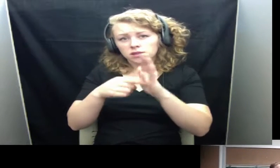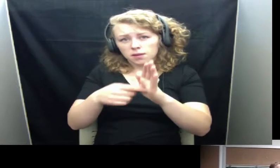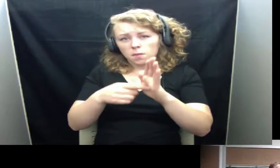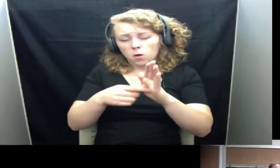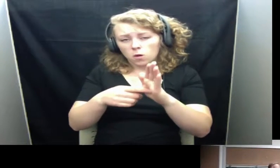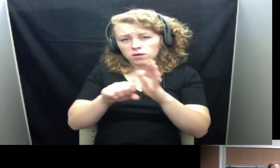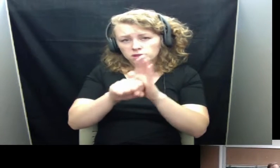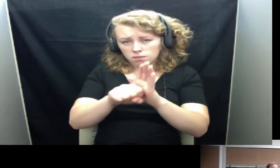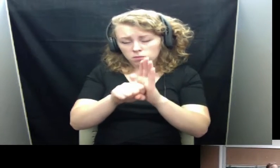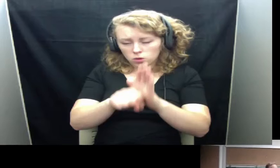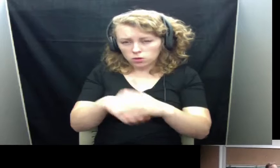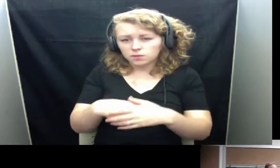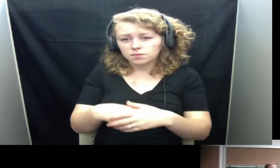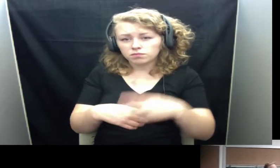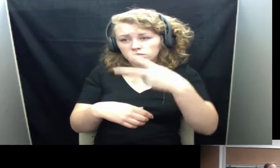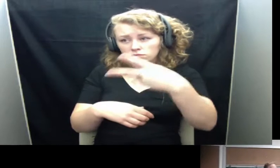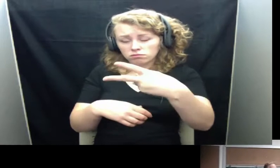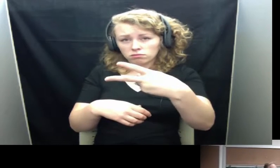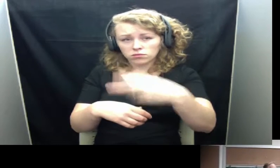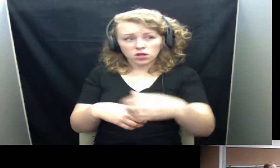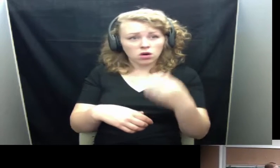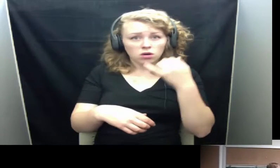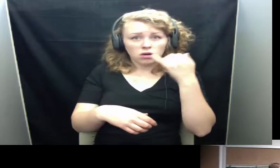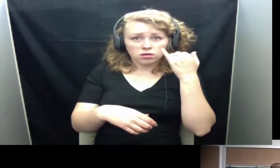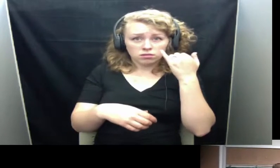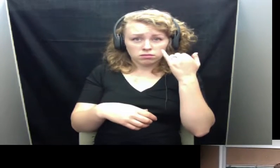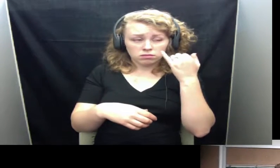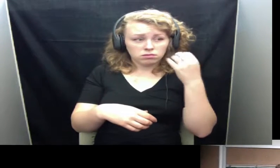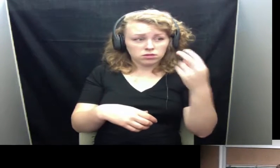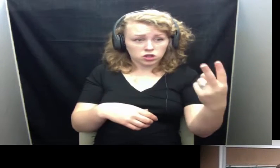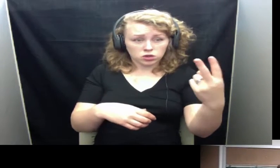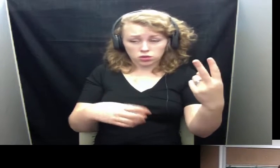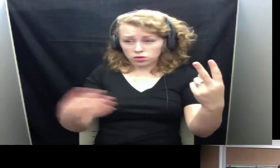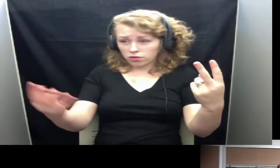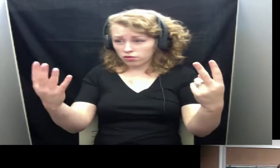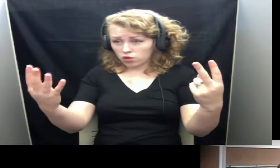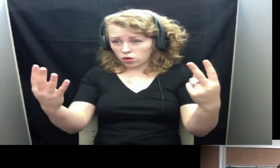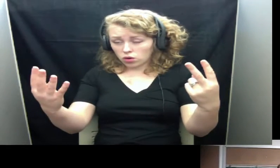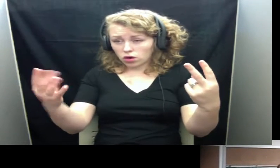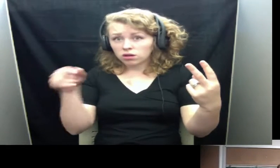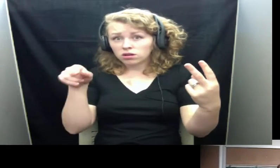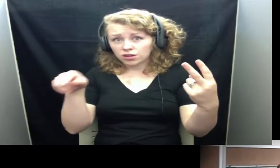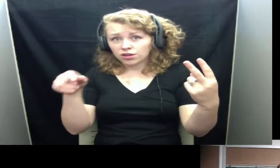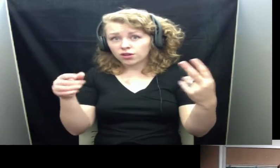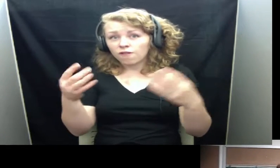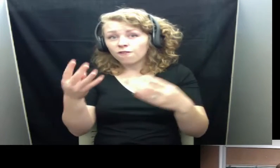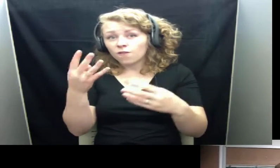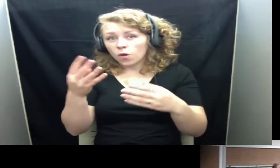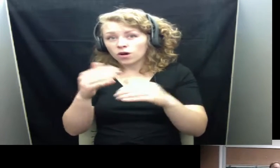it the other way, the way we normally would read in English, 2 is less than 4.